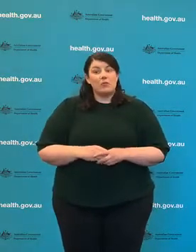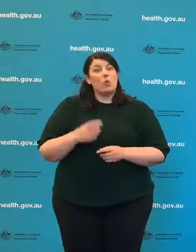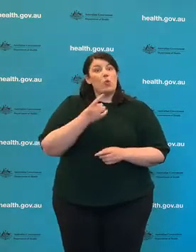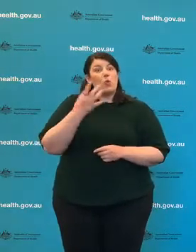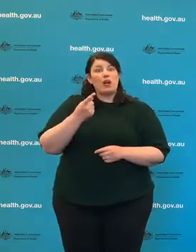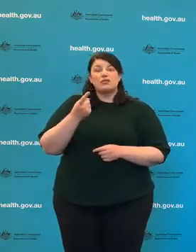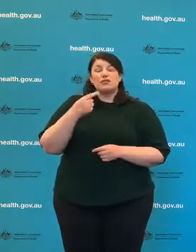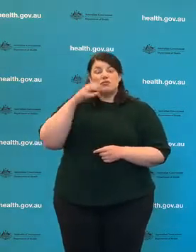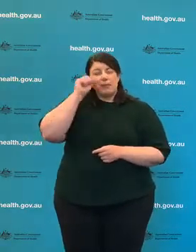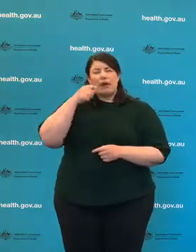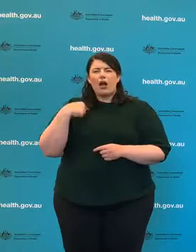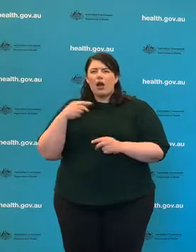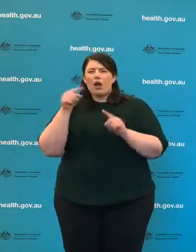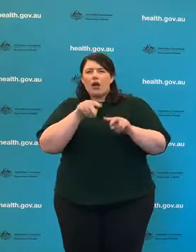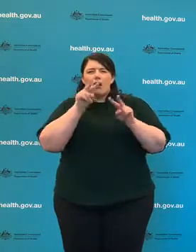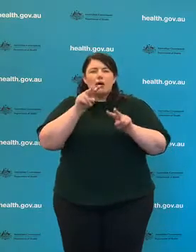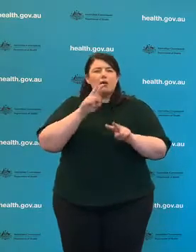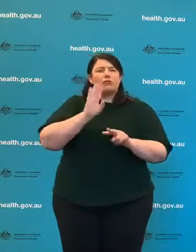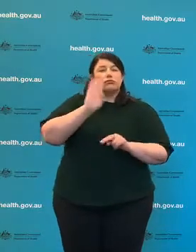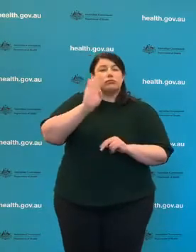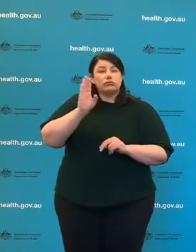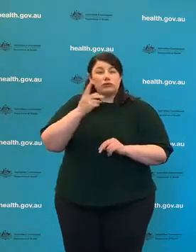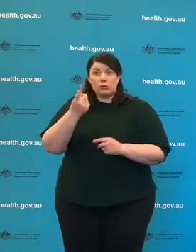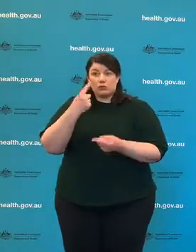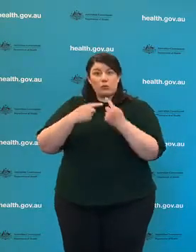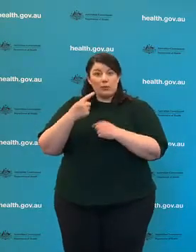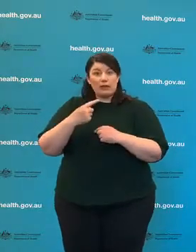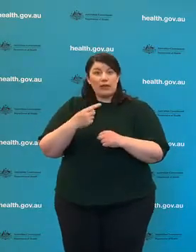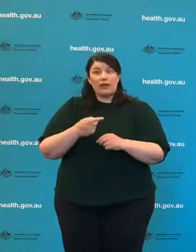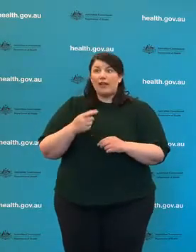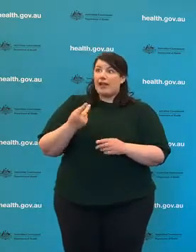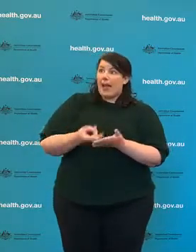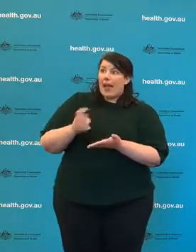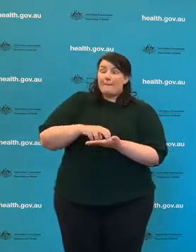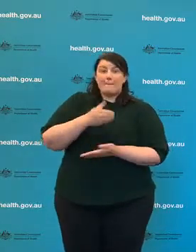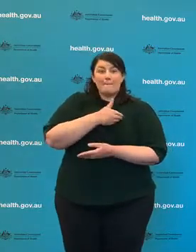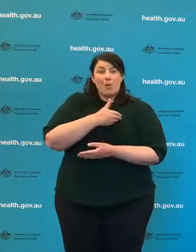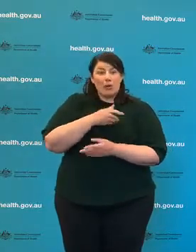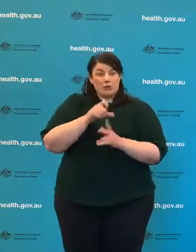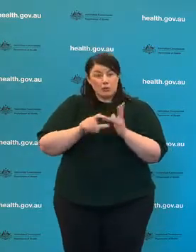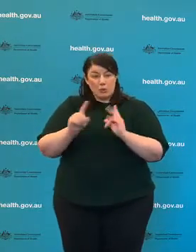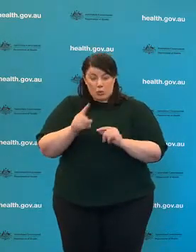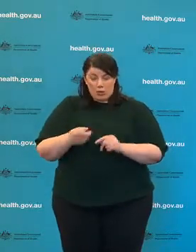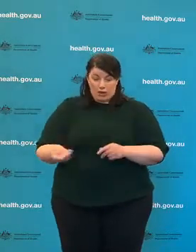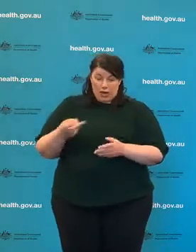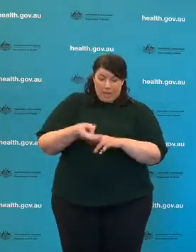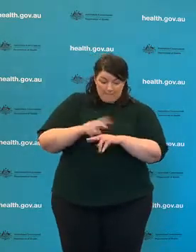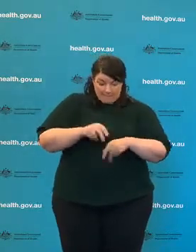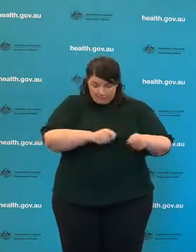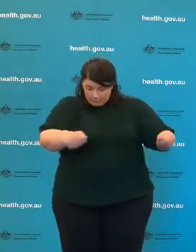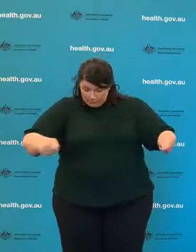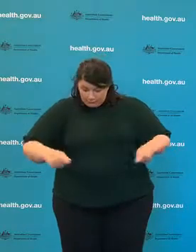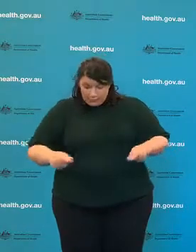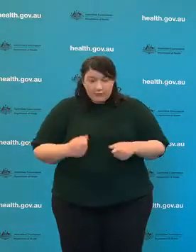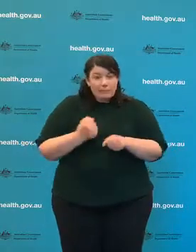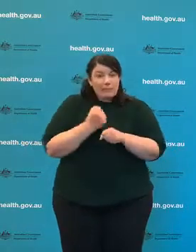seminar by someone who's a very good leader, is make your bed. It sounds so simple, but if you get